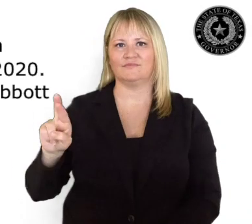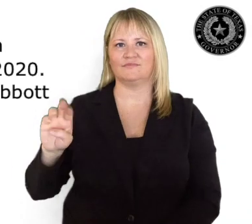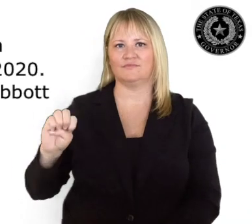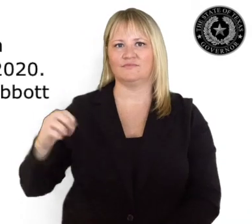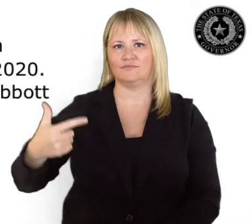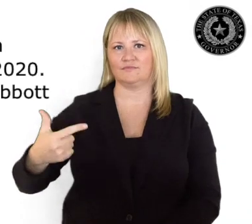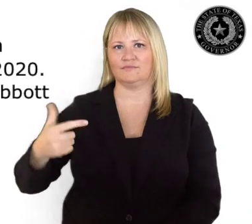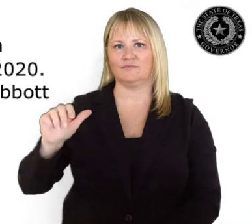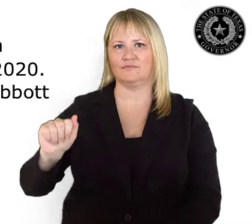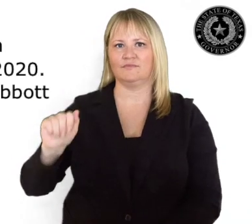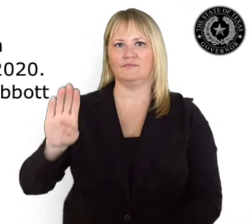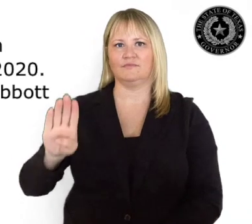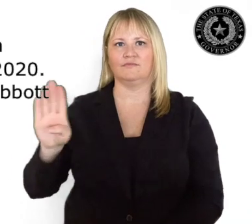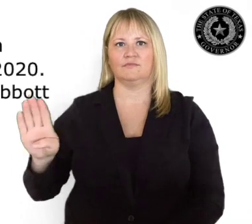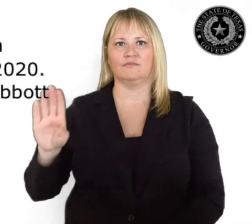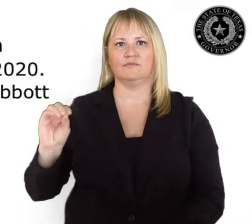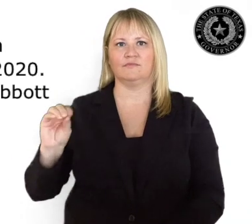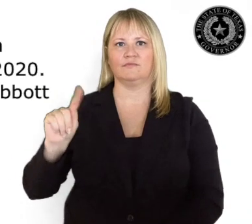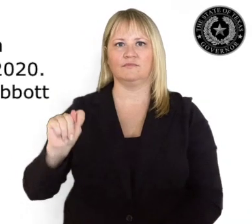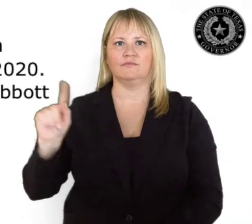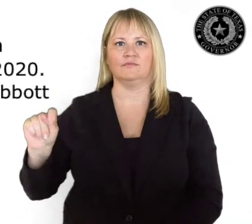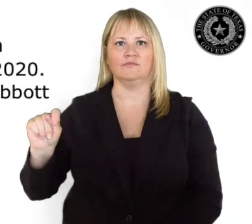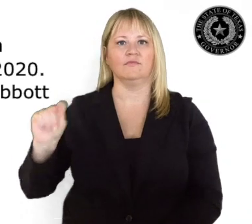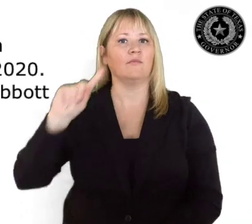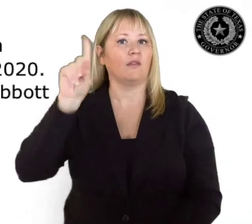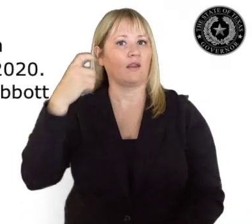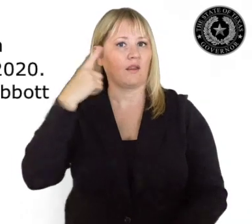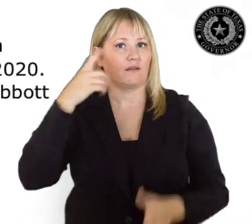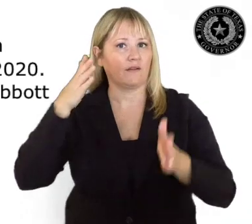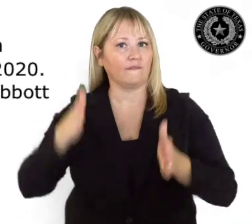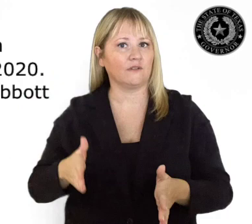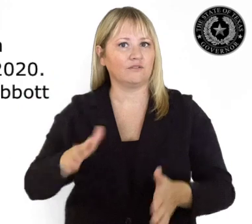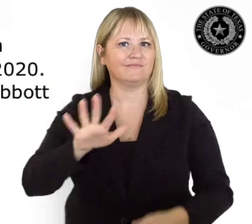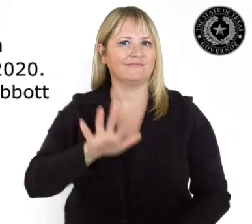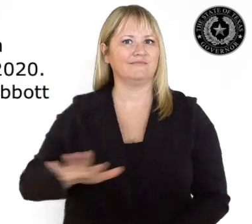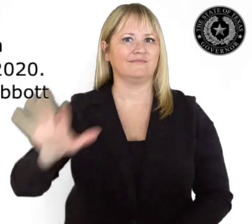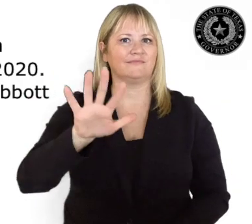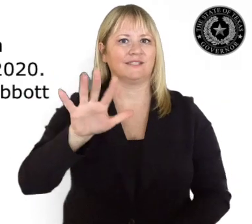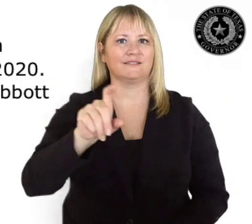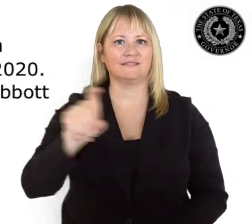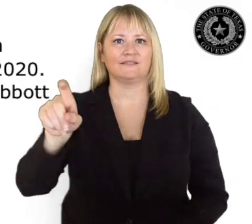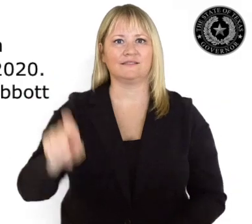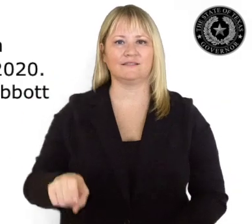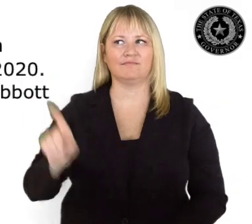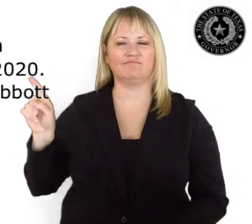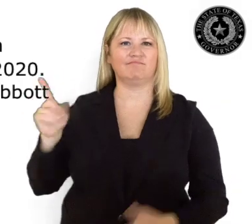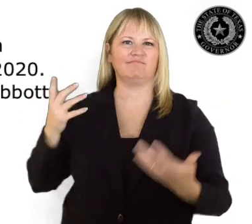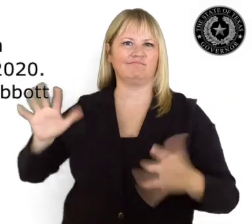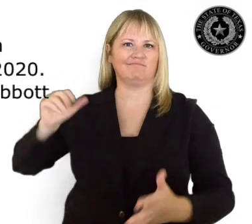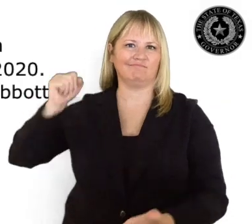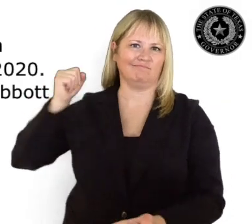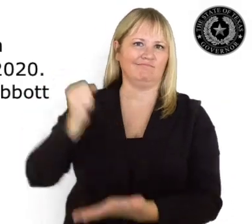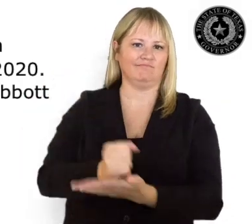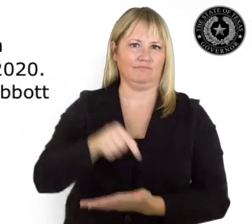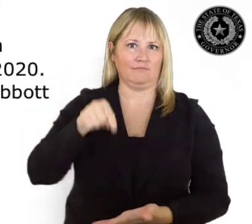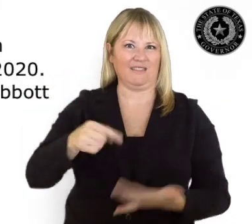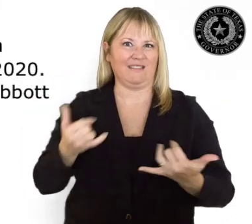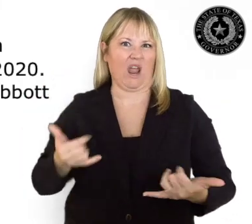Given under my hand, this the 7th day of October 2020. Governor Greg Abbott.